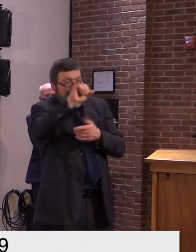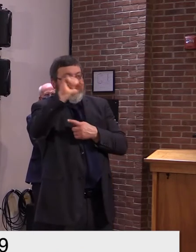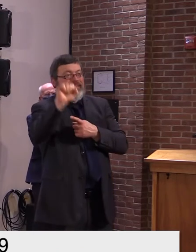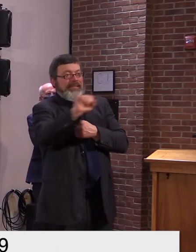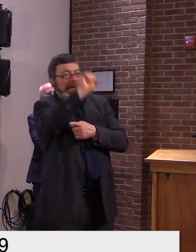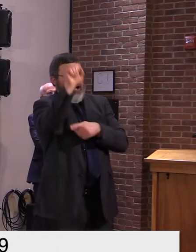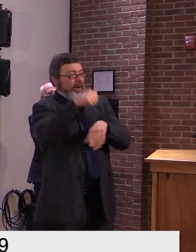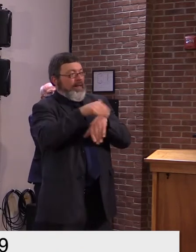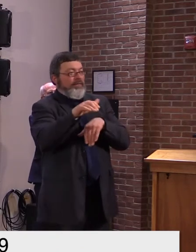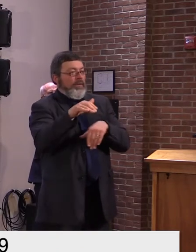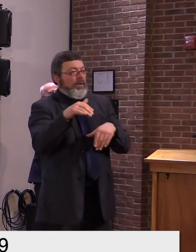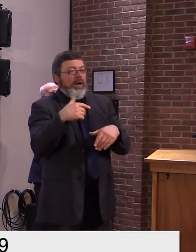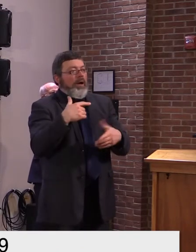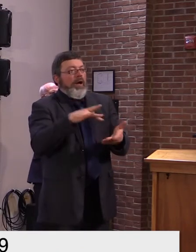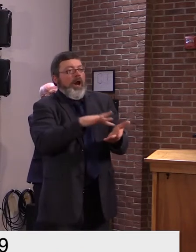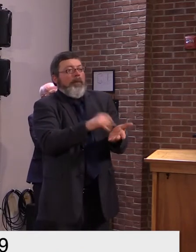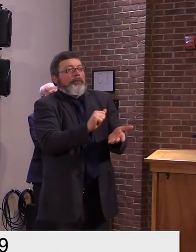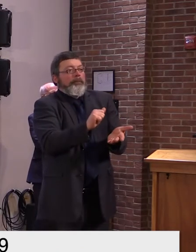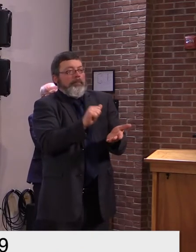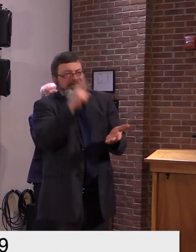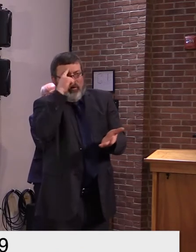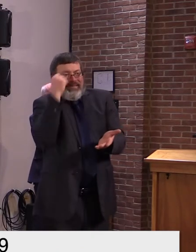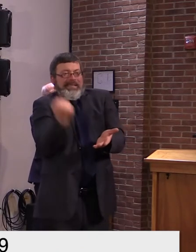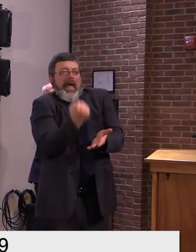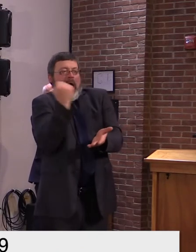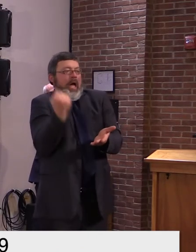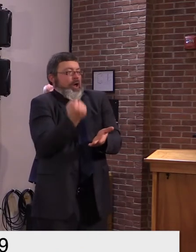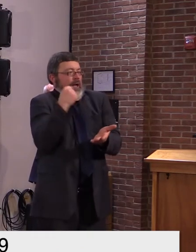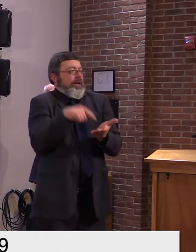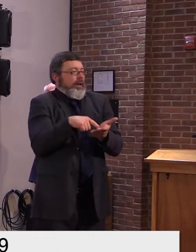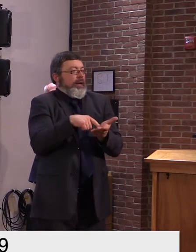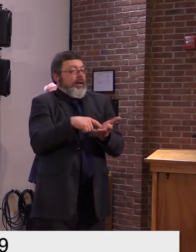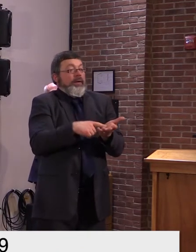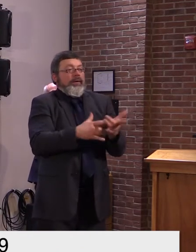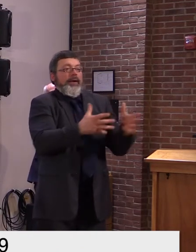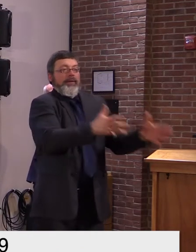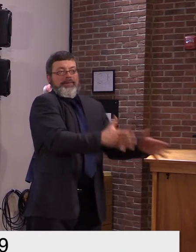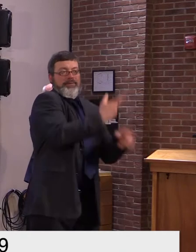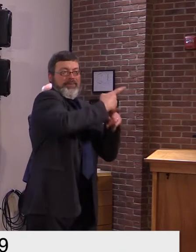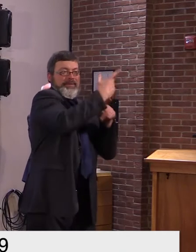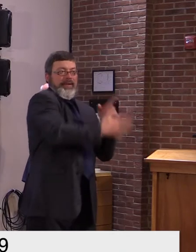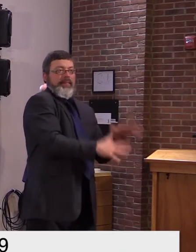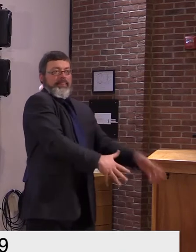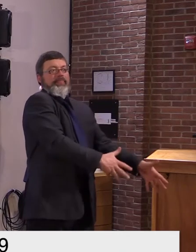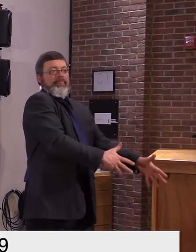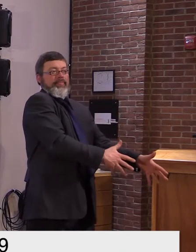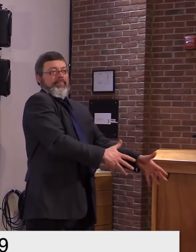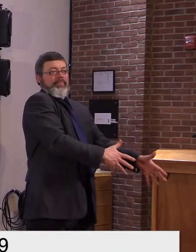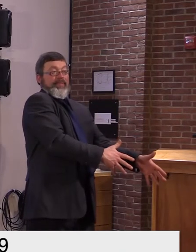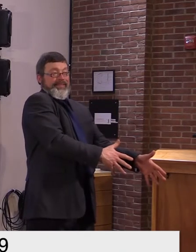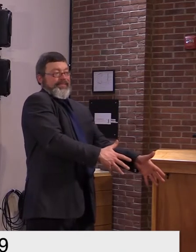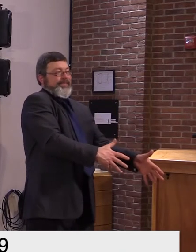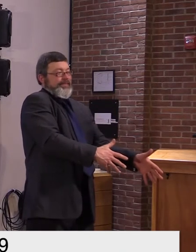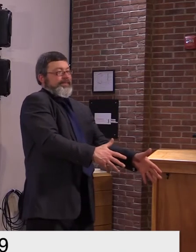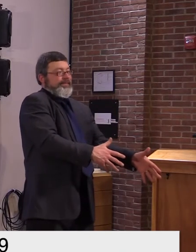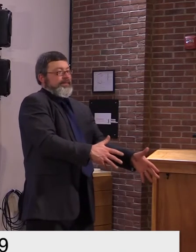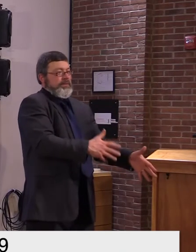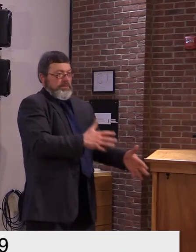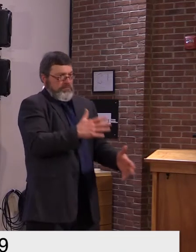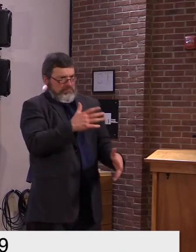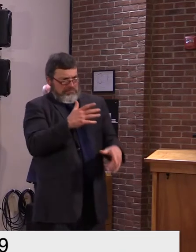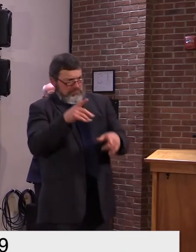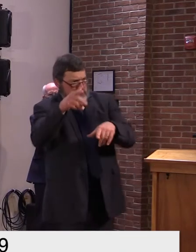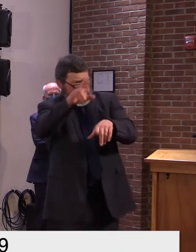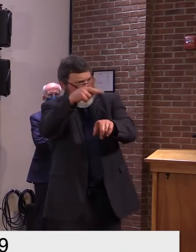our part, not UPS. So they did what they were supposed to do. It was not delivered to the facility because that